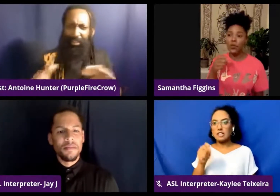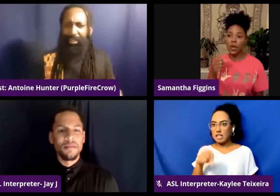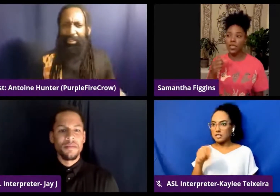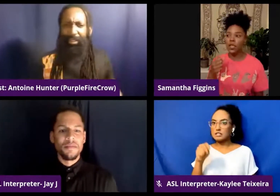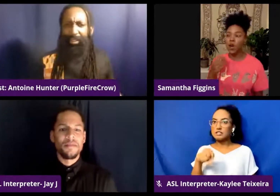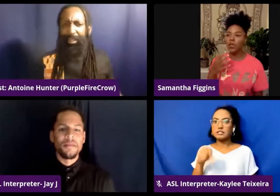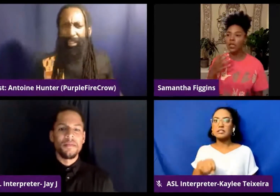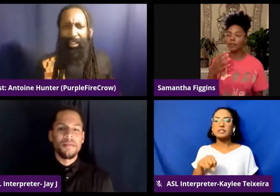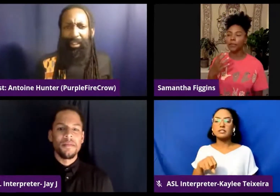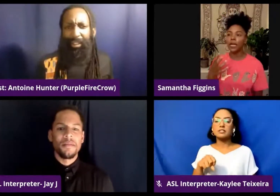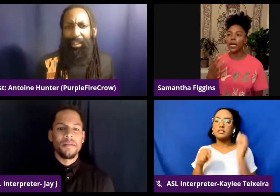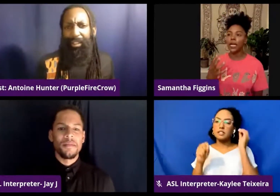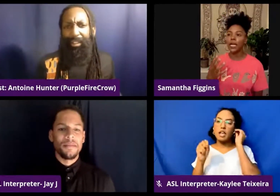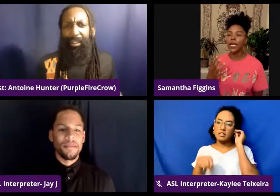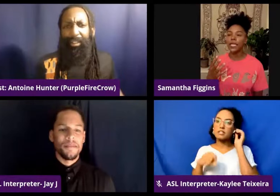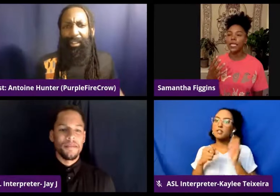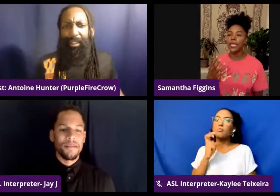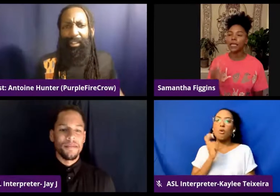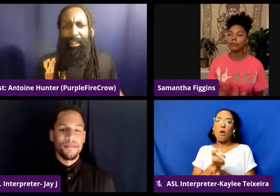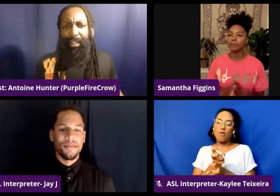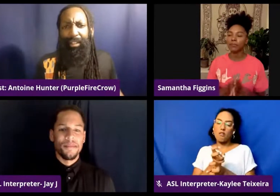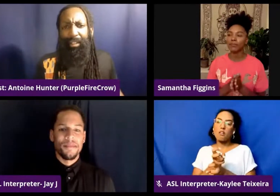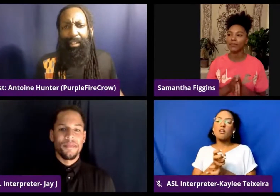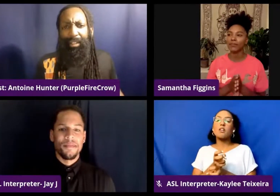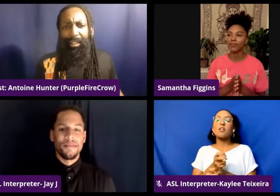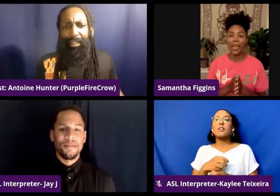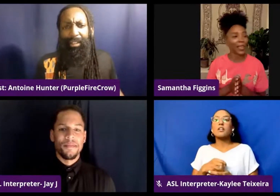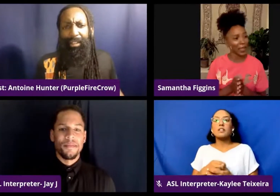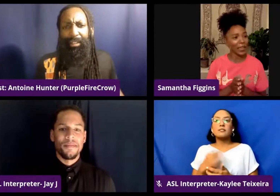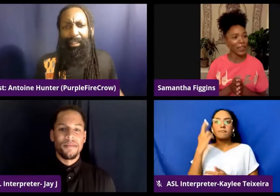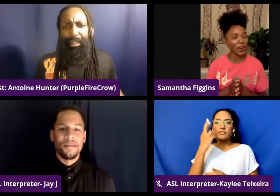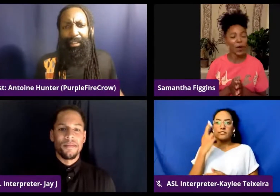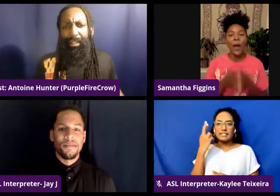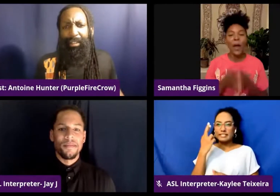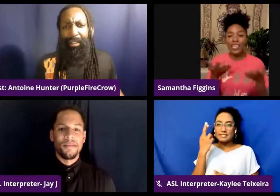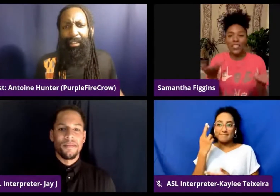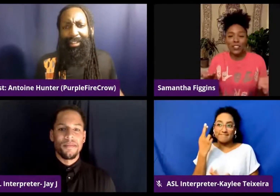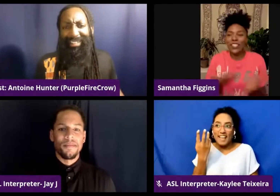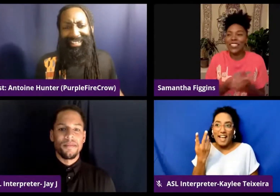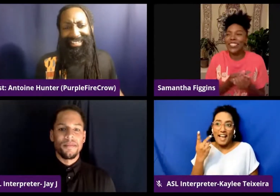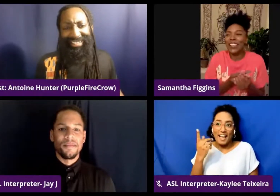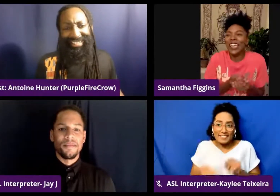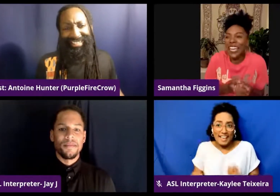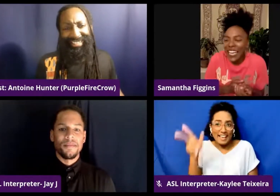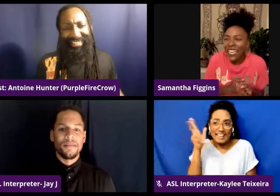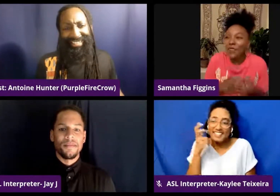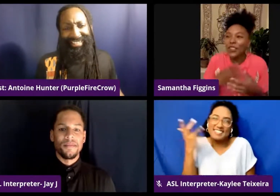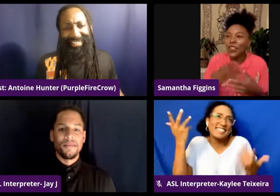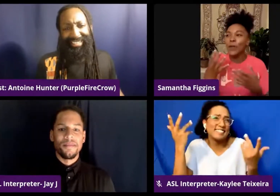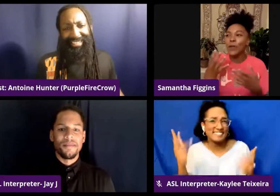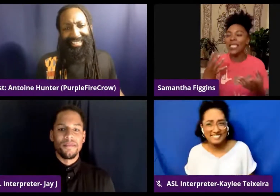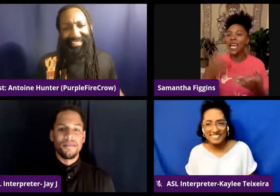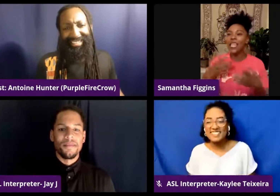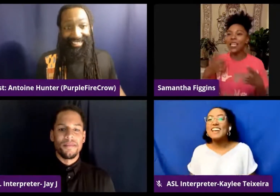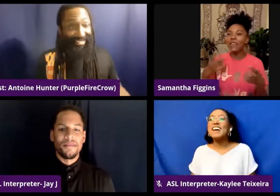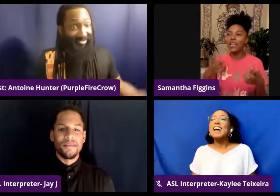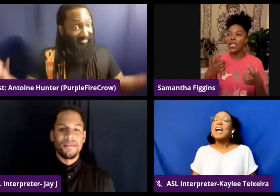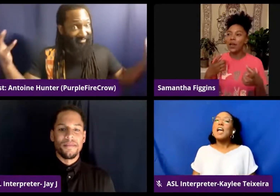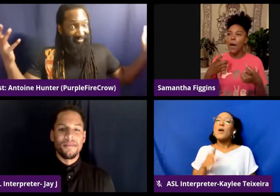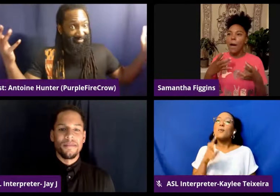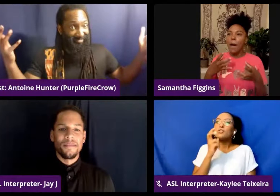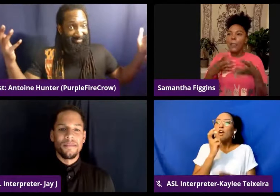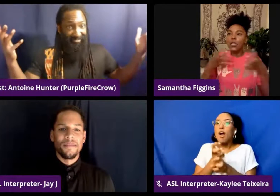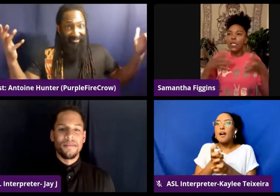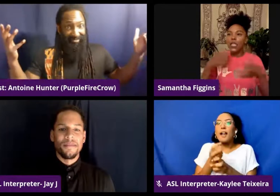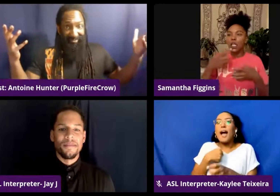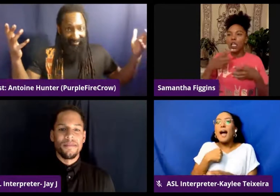Yes. It was only because I can't hear. Yes, it's just, it was hard because I live in